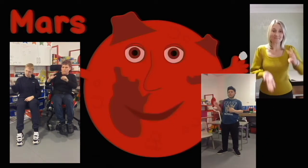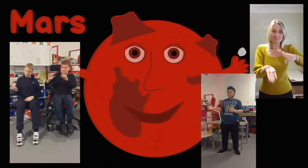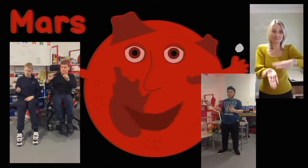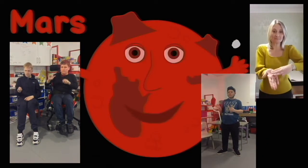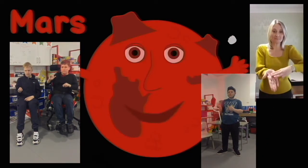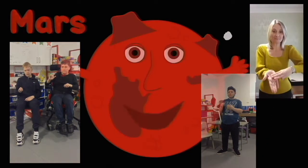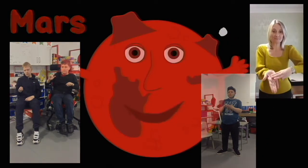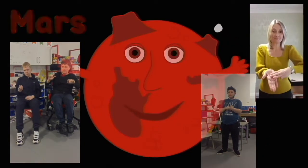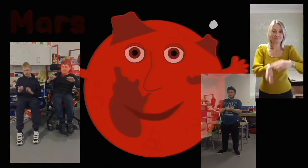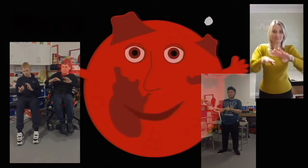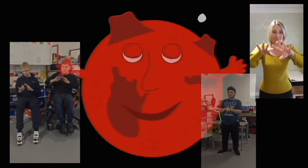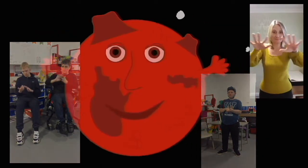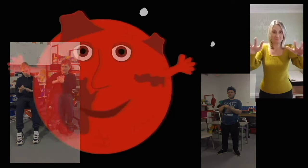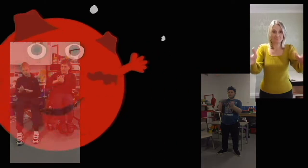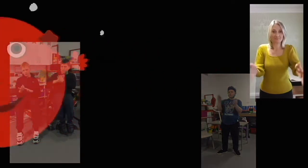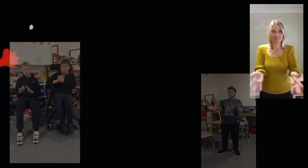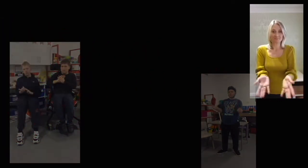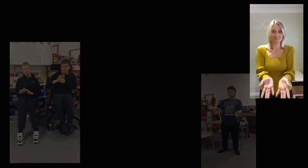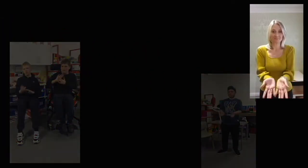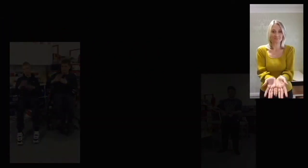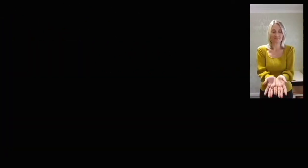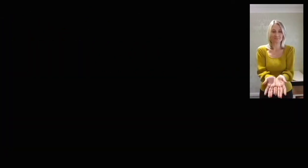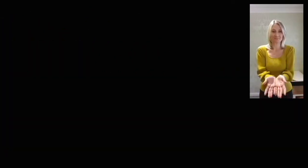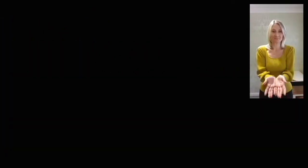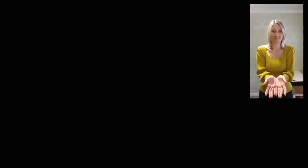I am Mars.